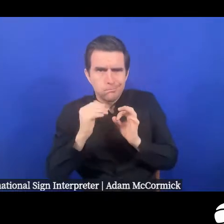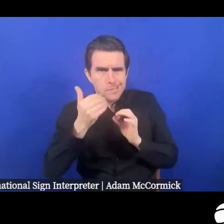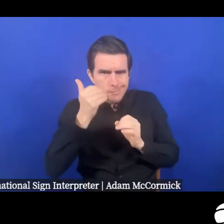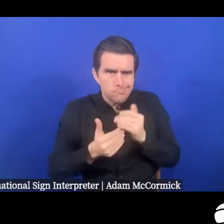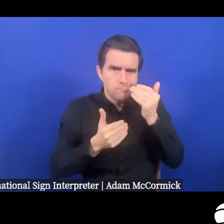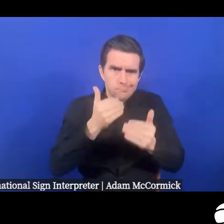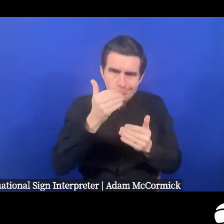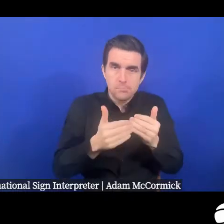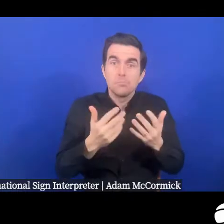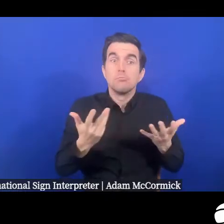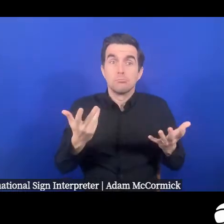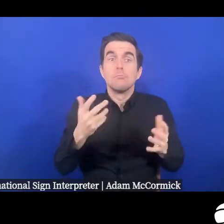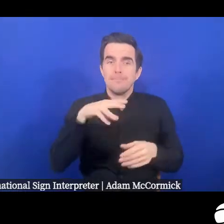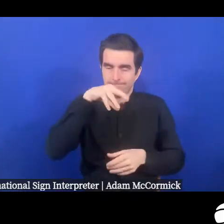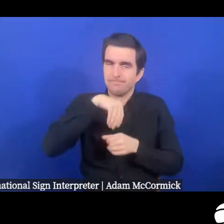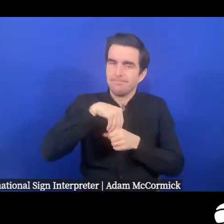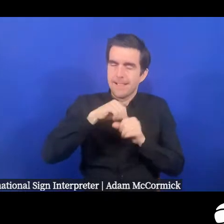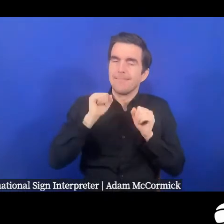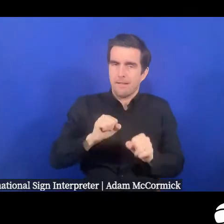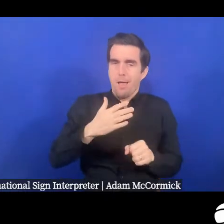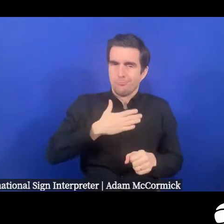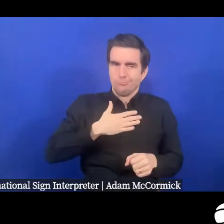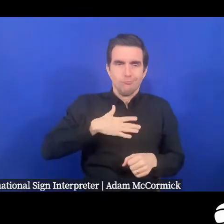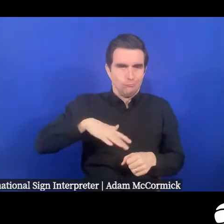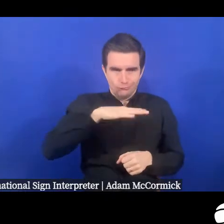the country, the world as a whole.